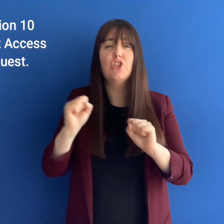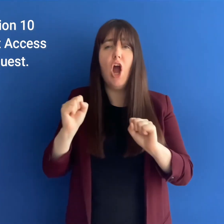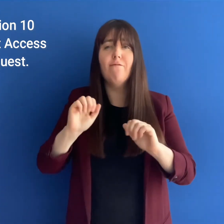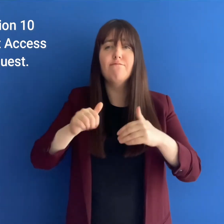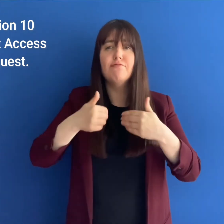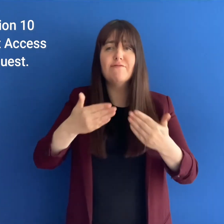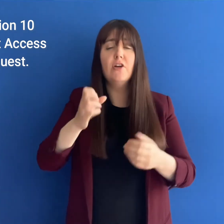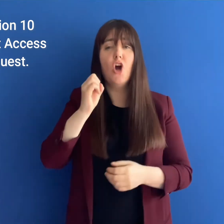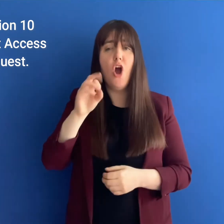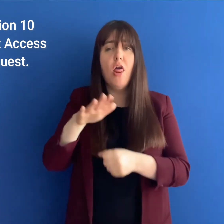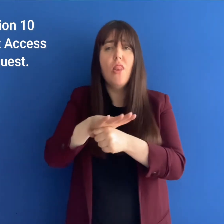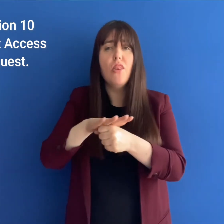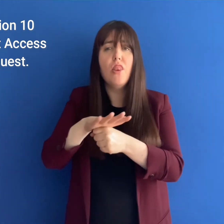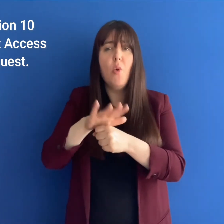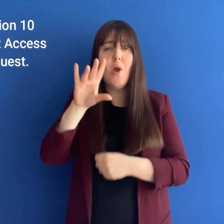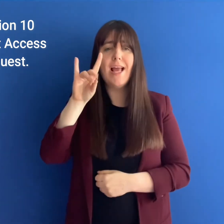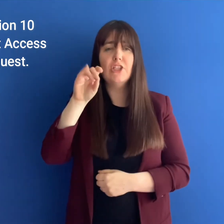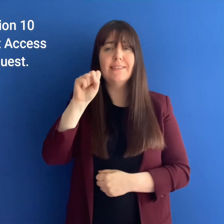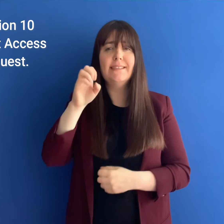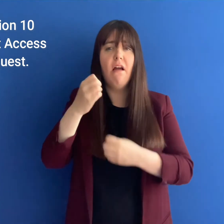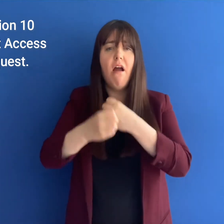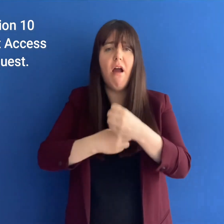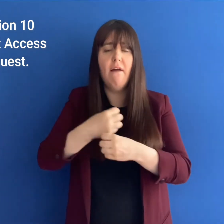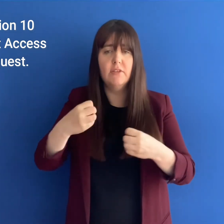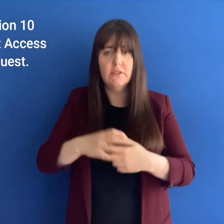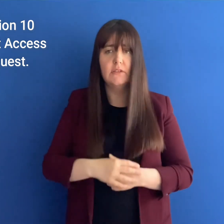service provider or your local HSE office.